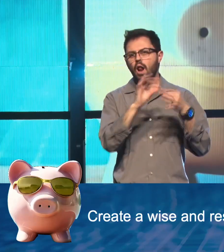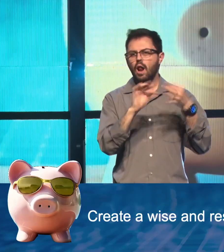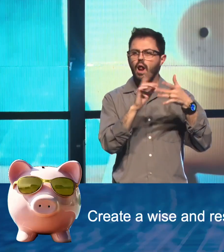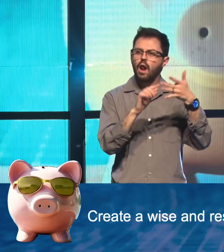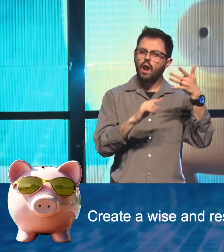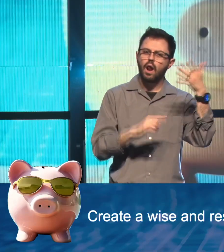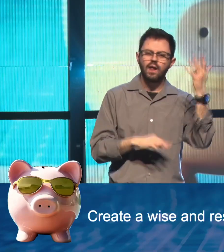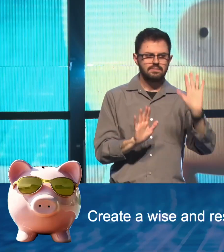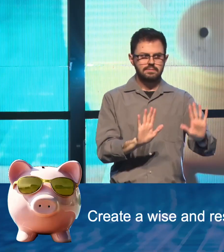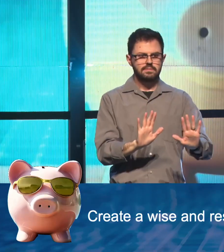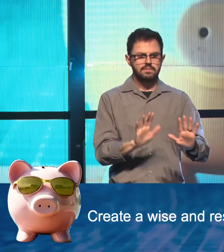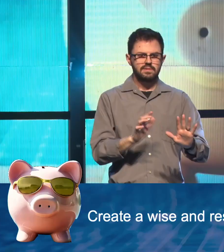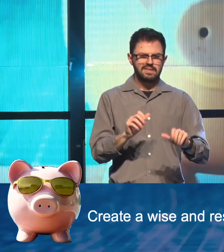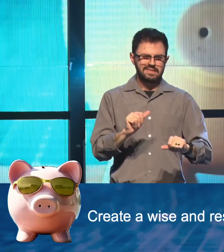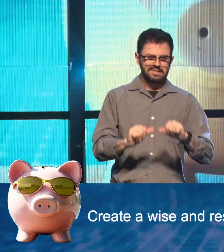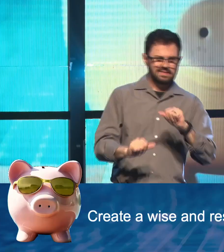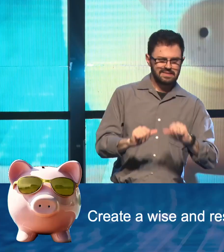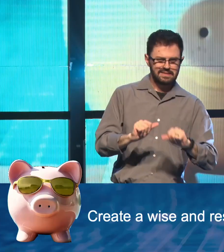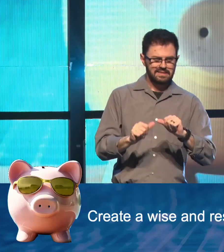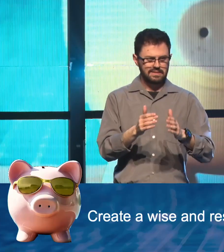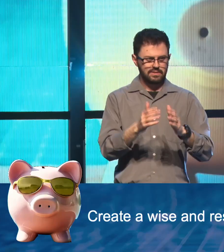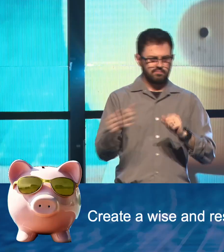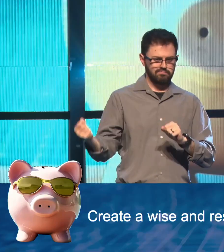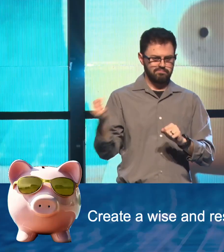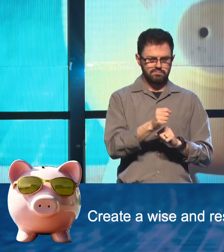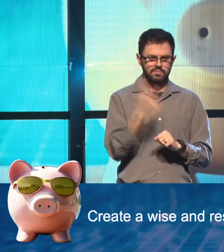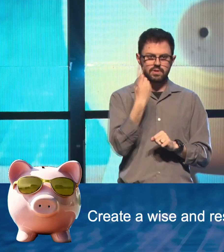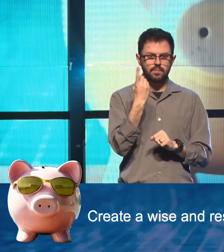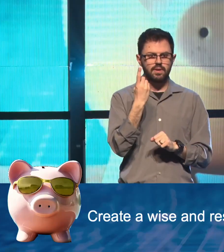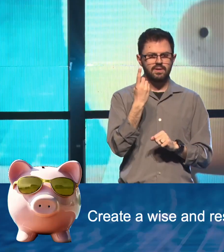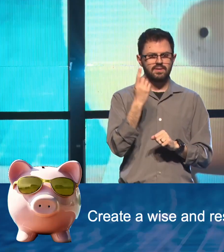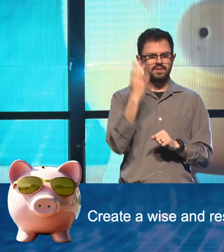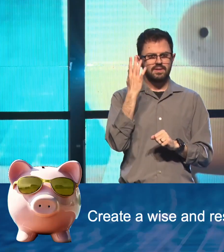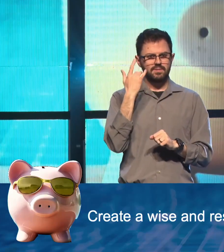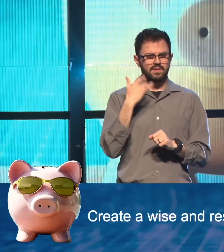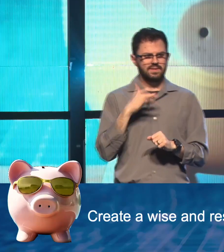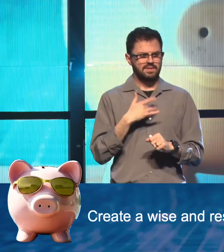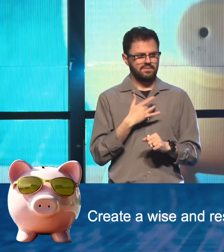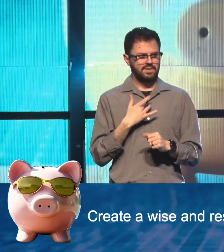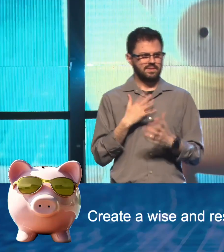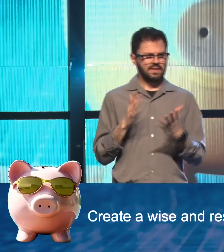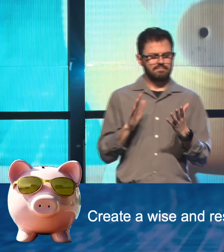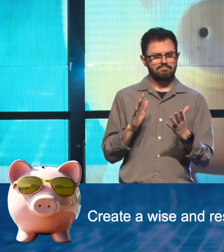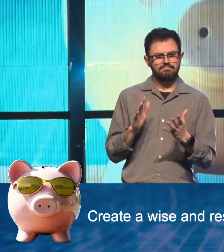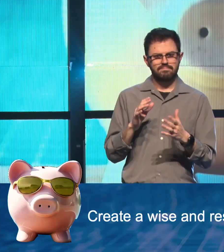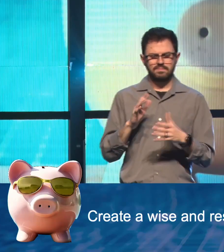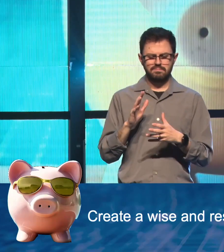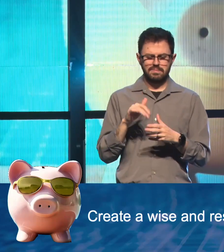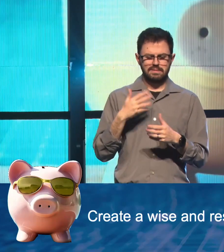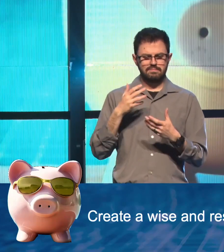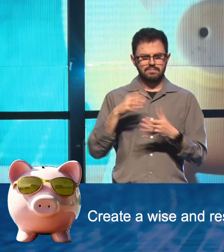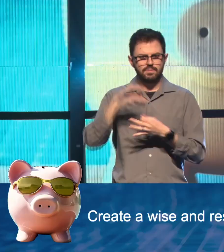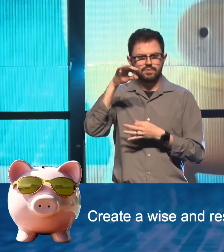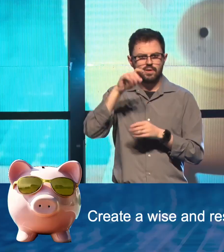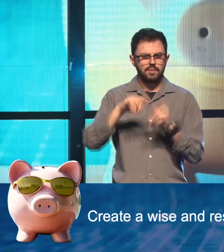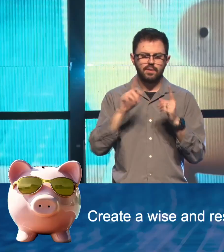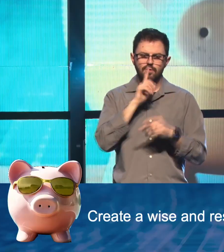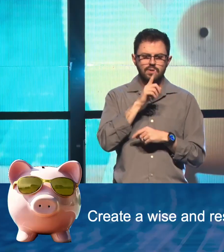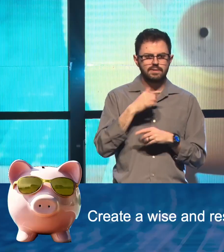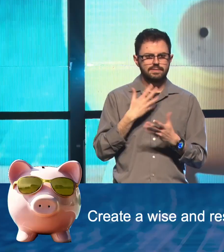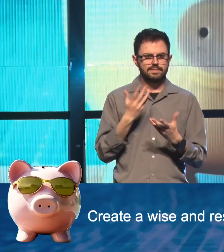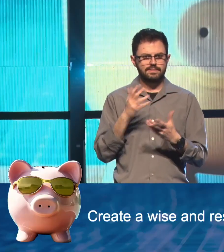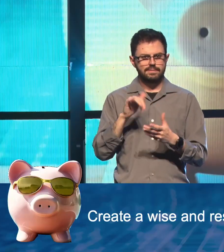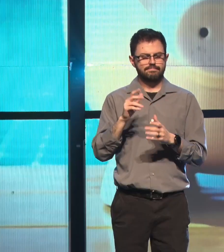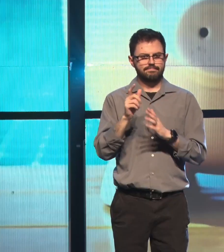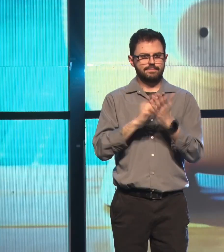I'm hesitant to do that because it sounds like if-then spirituality, but it's just the law of sowing and reaping. It's wisdom, right? And part of a plan